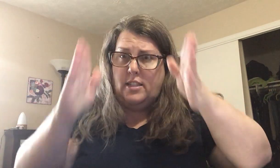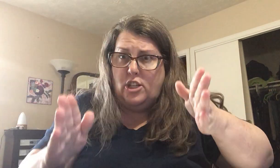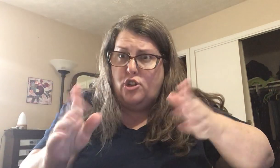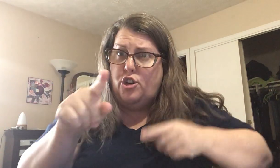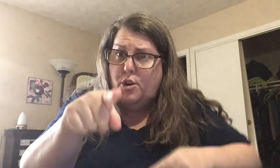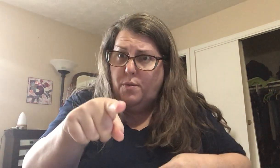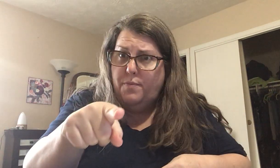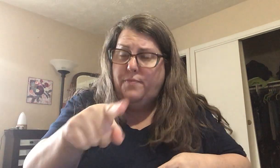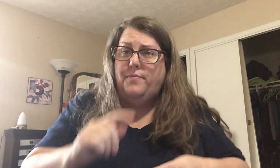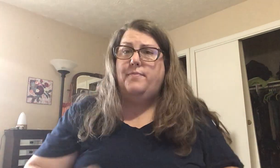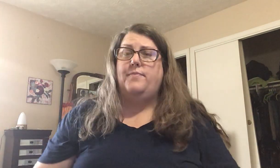Teacher you?